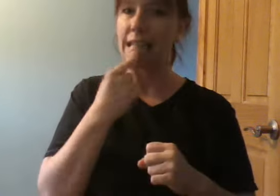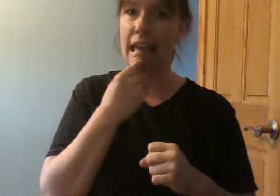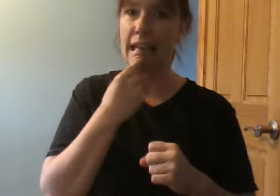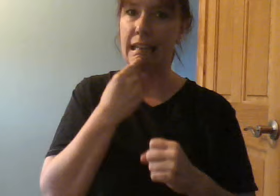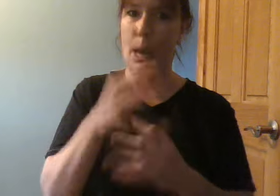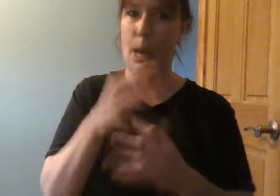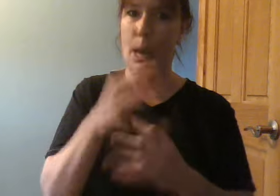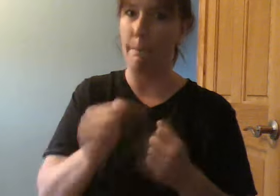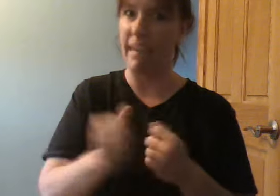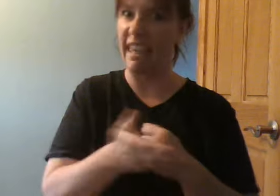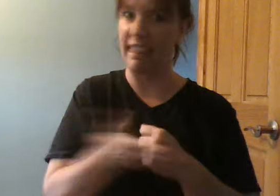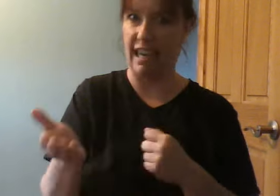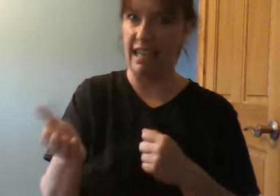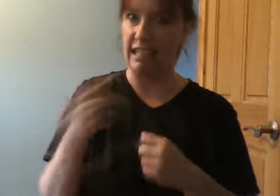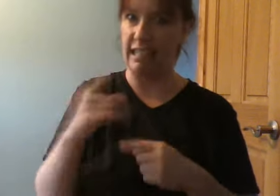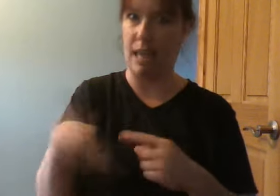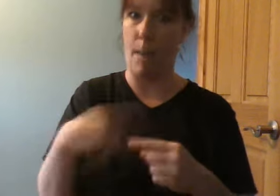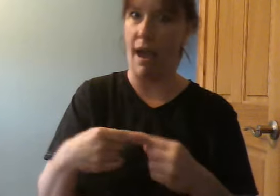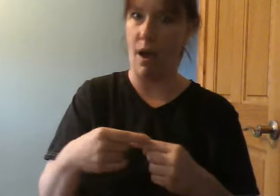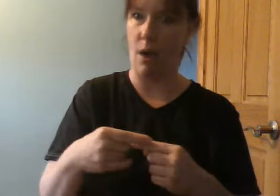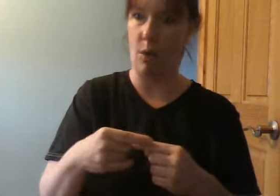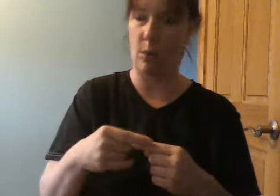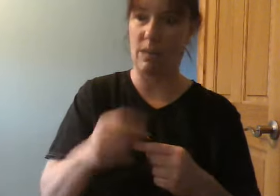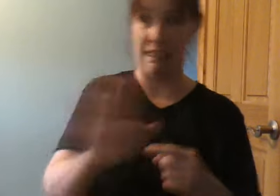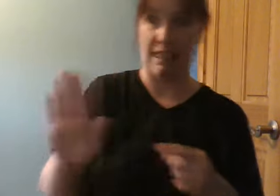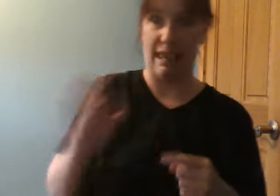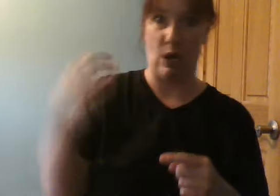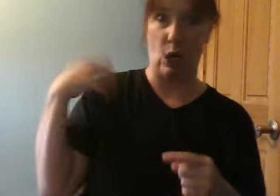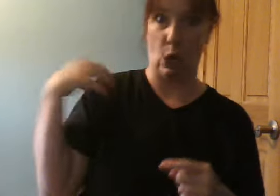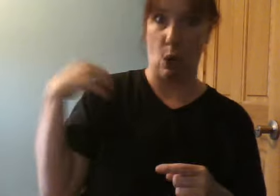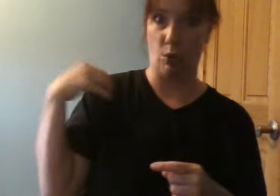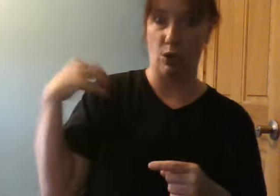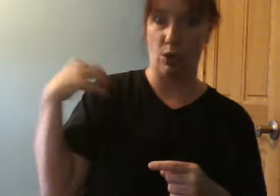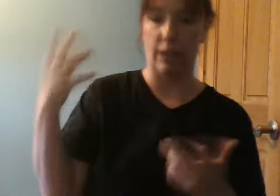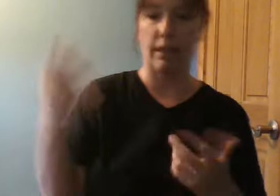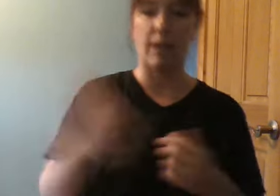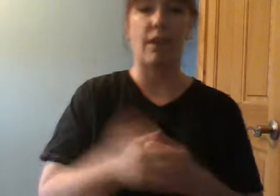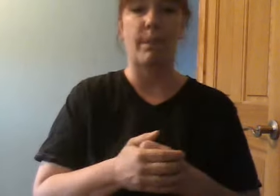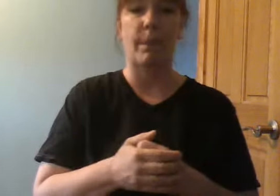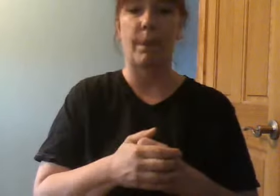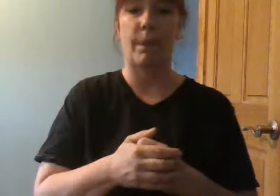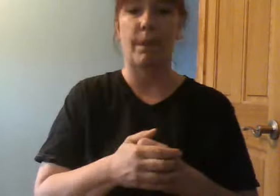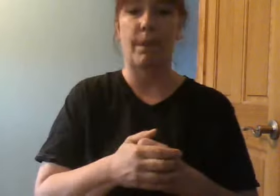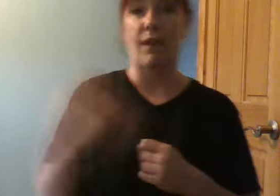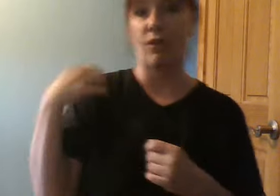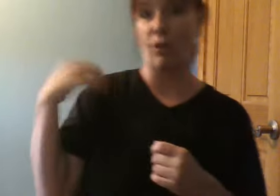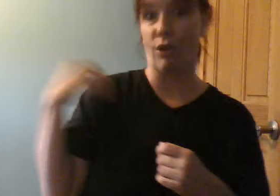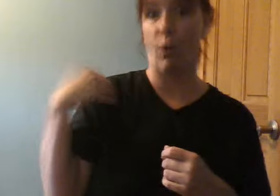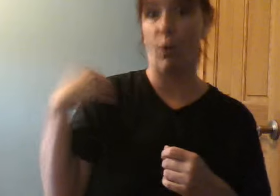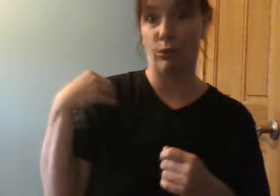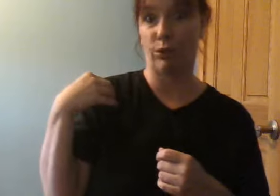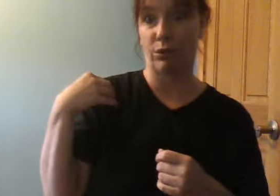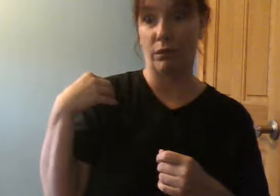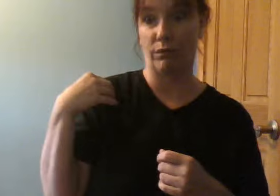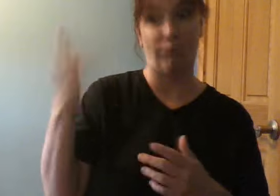as I'm sure kids do about all of their teachers all of the time. And somehow the cheerleading coach found out about this. She was very upset. And so she went to one of the